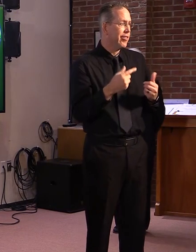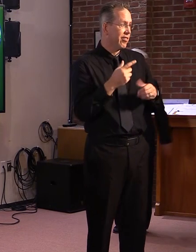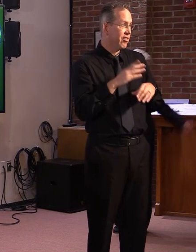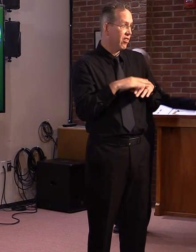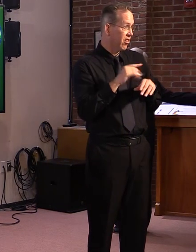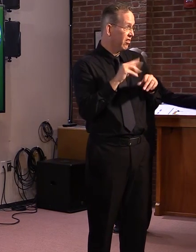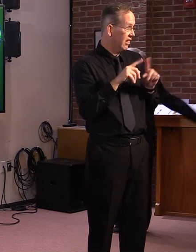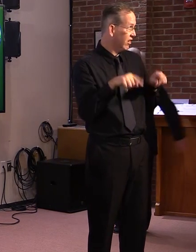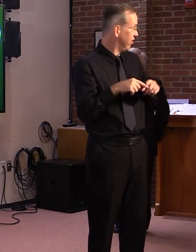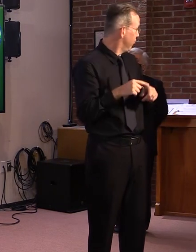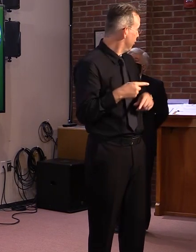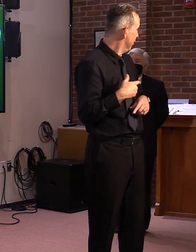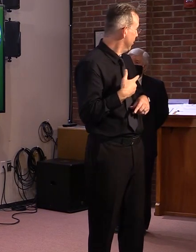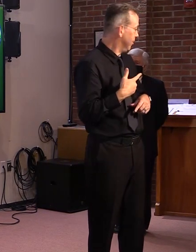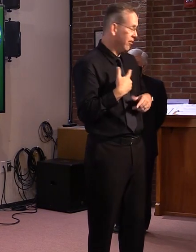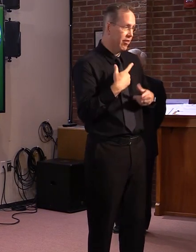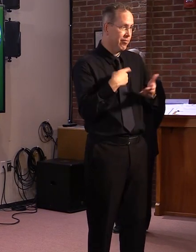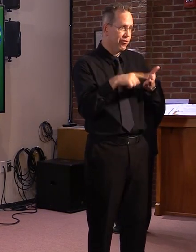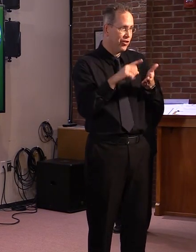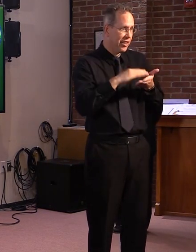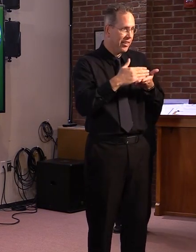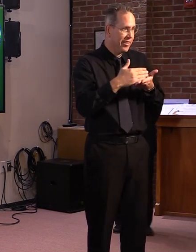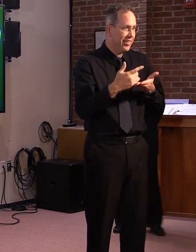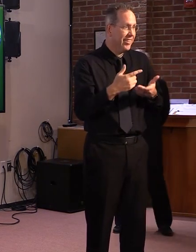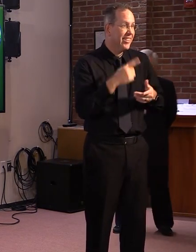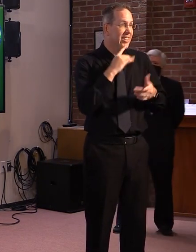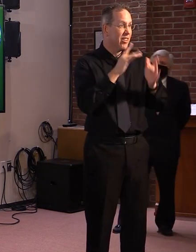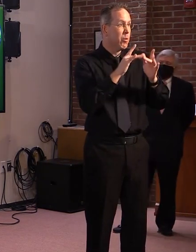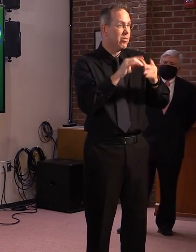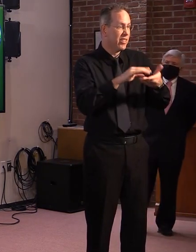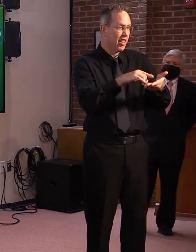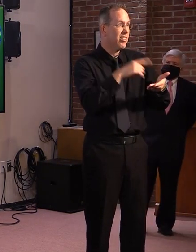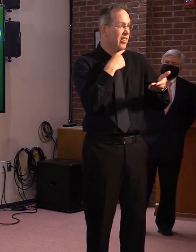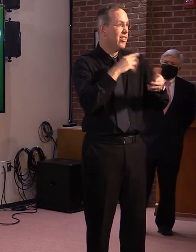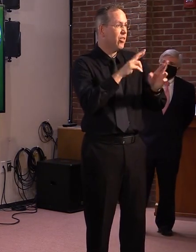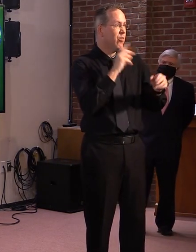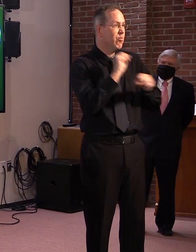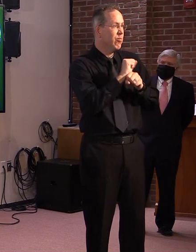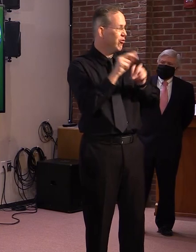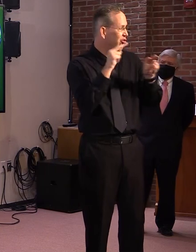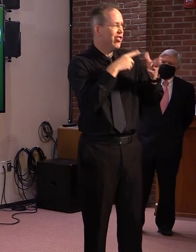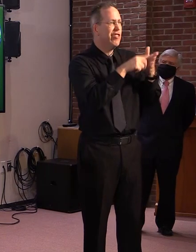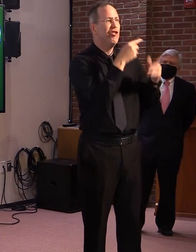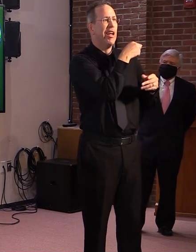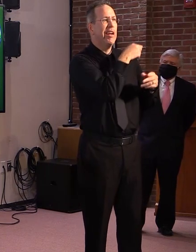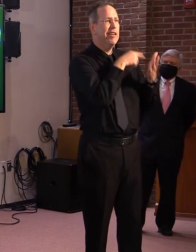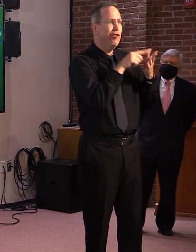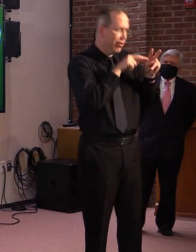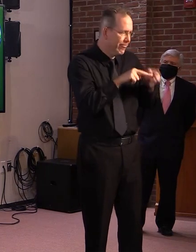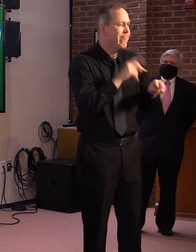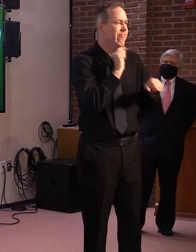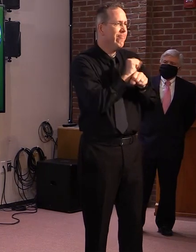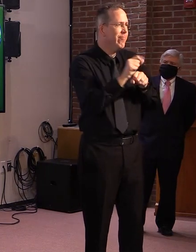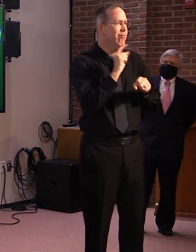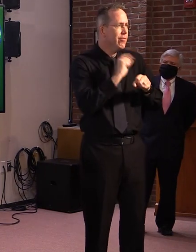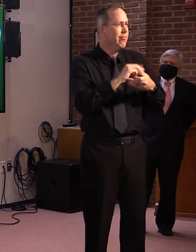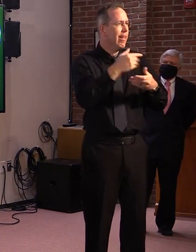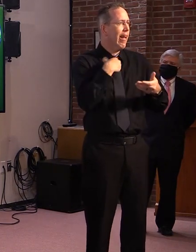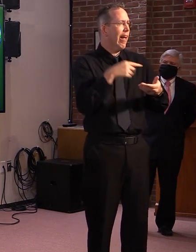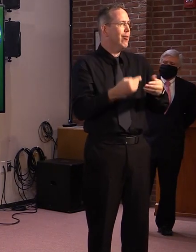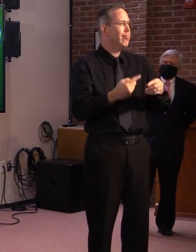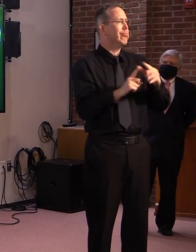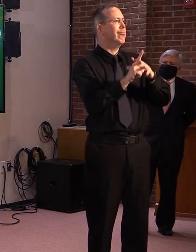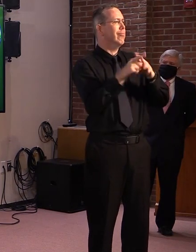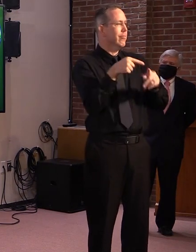It's on. Okay. Well, we've determined it's on the website, so we're not questioning that. We just want to look